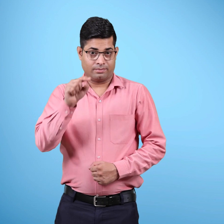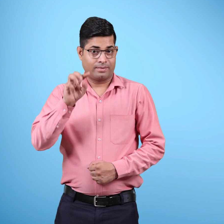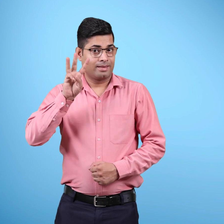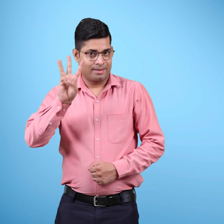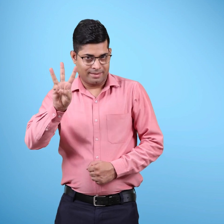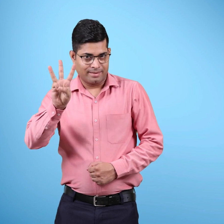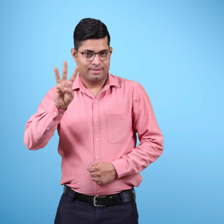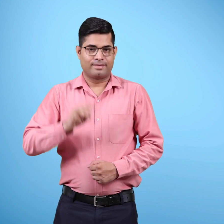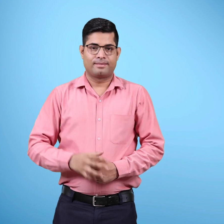Seven point three.